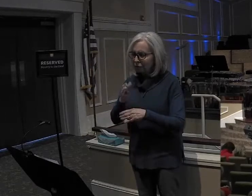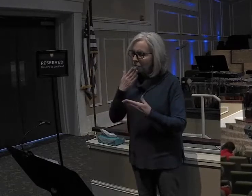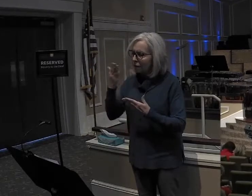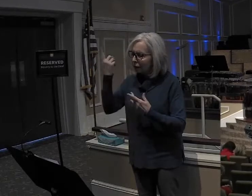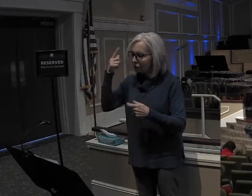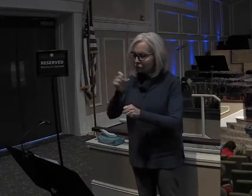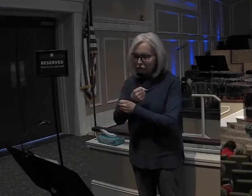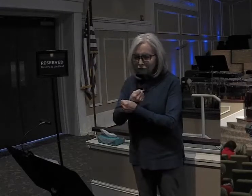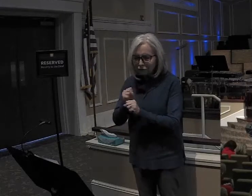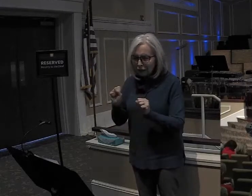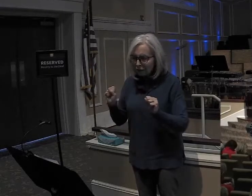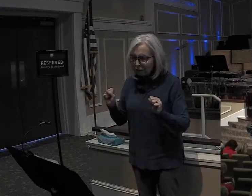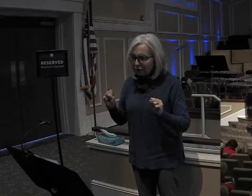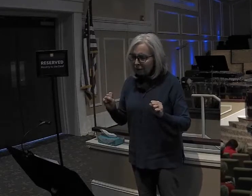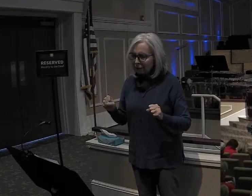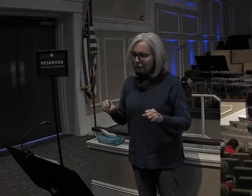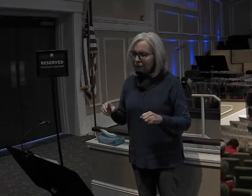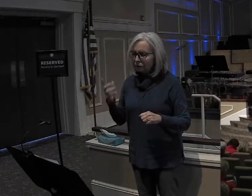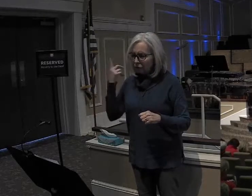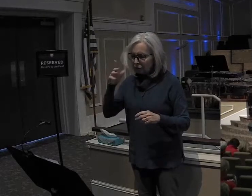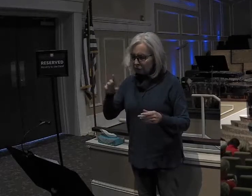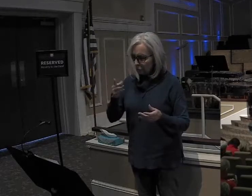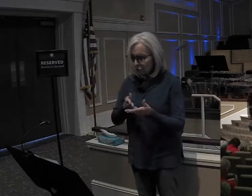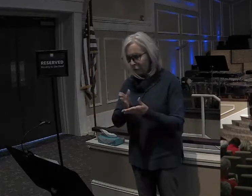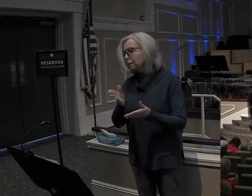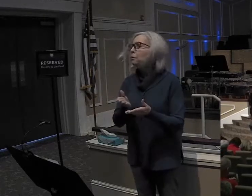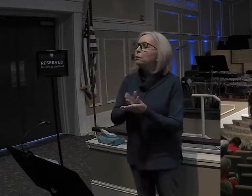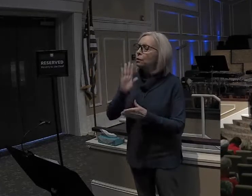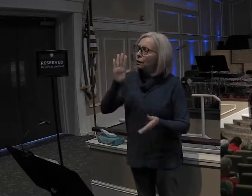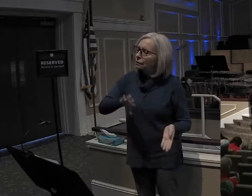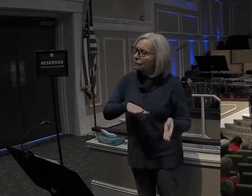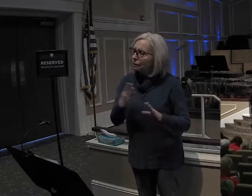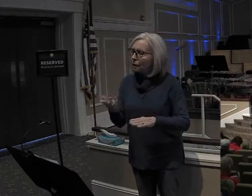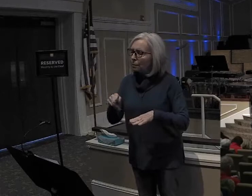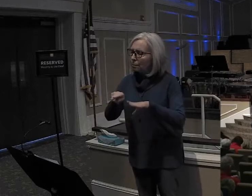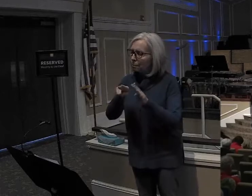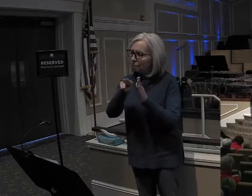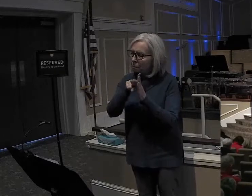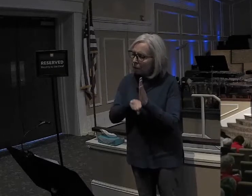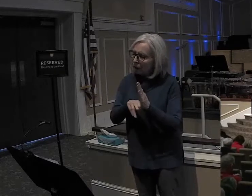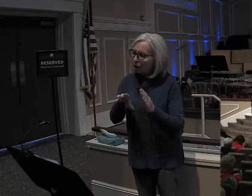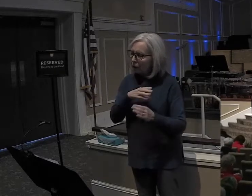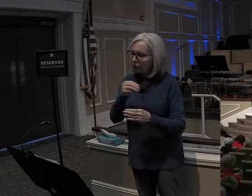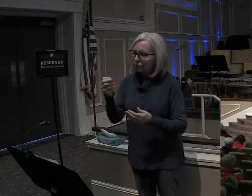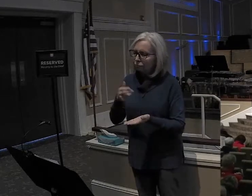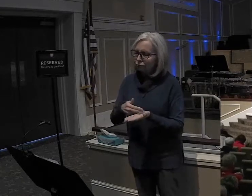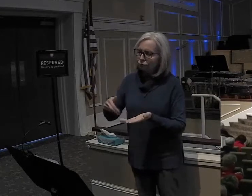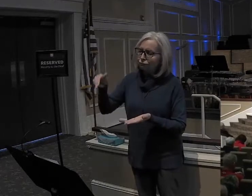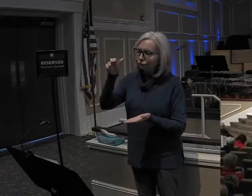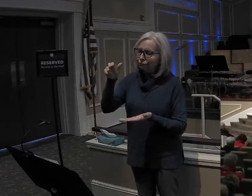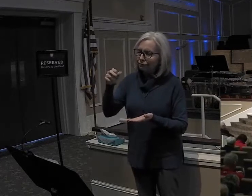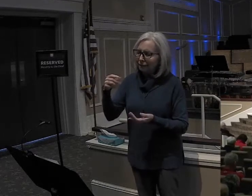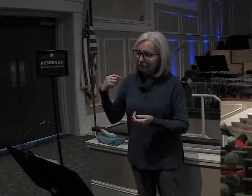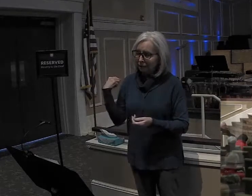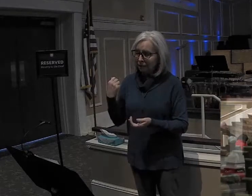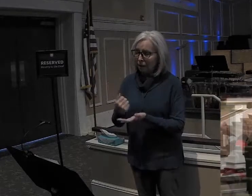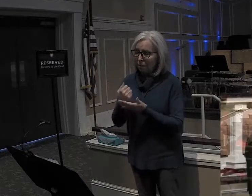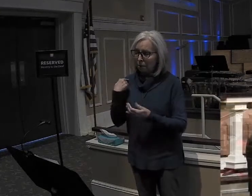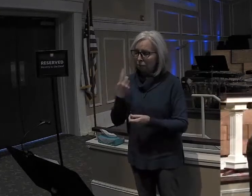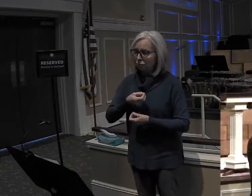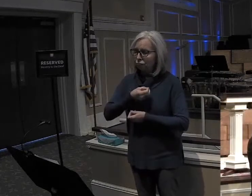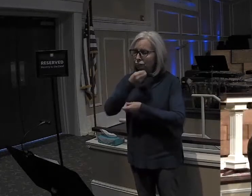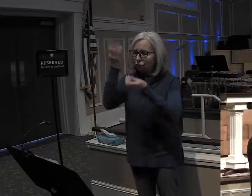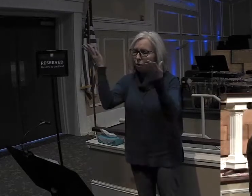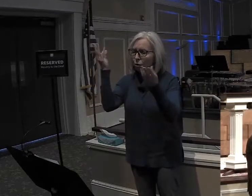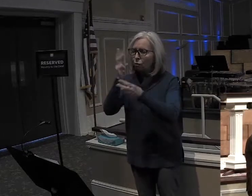us through Your death, burial, and resurrection. And God, I pray that we would go and tell the world about King Jesus, what He's done for us and what He can